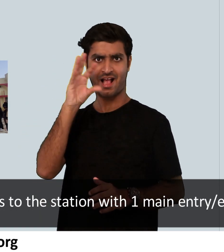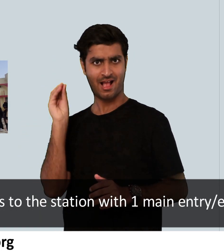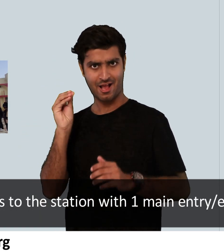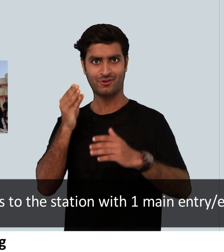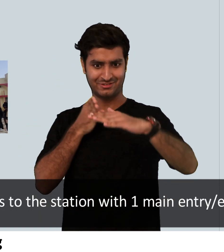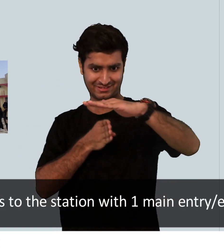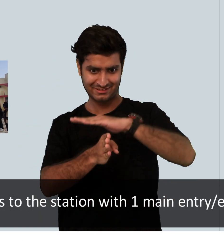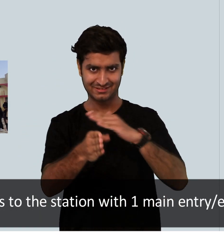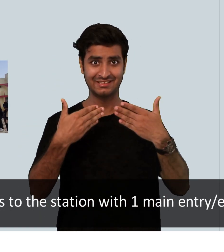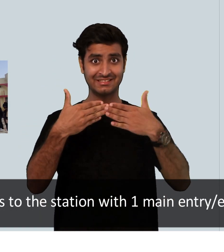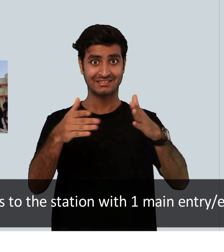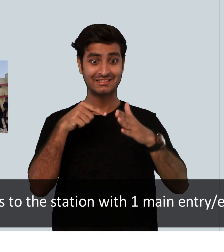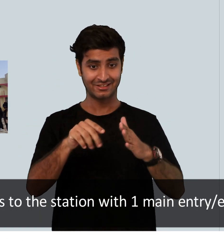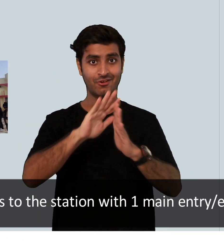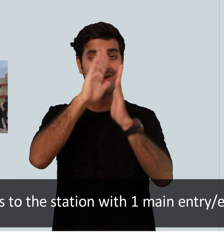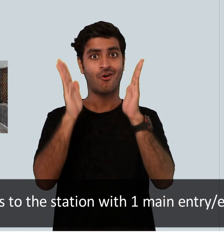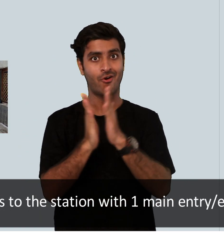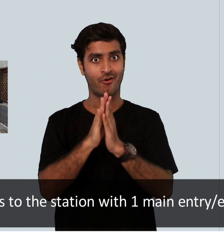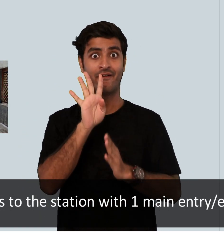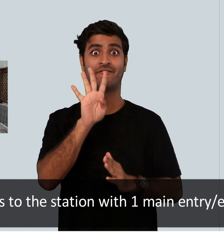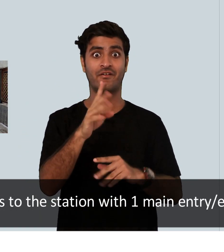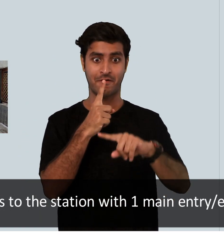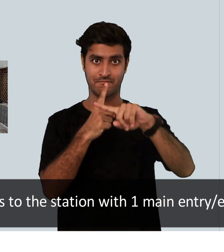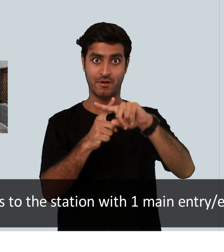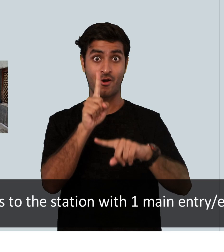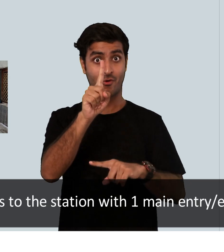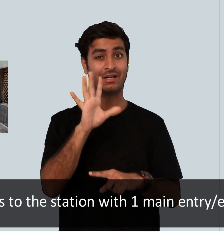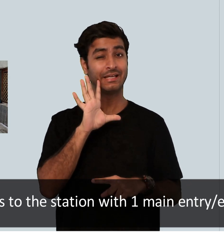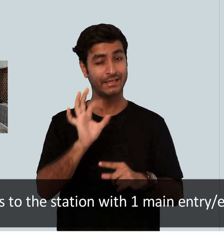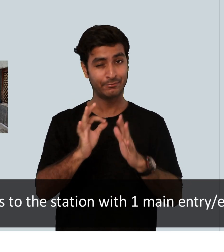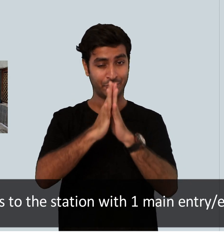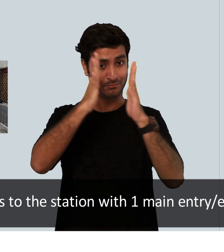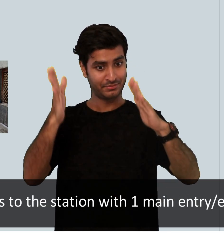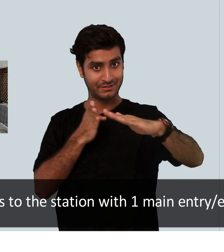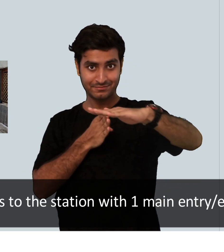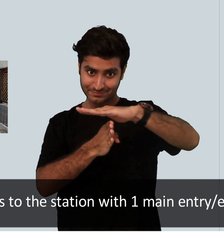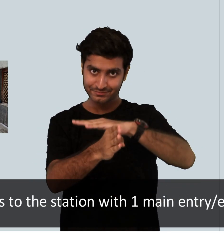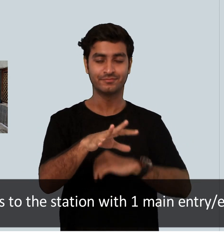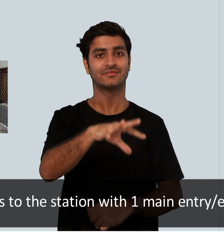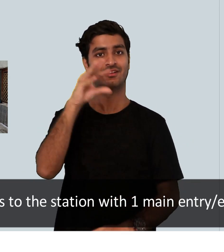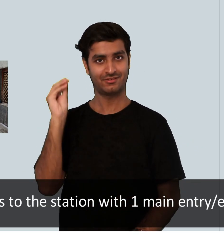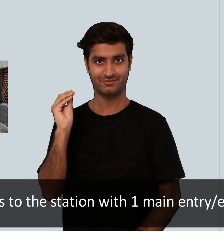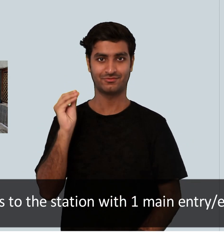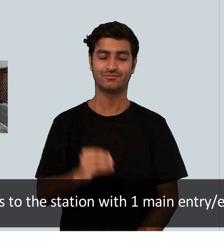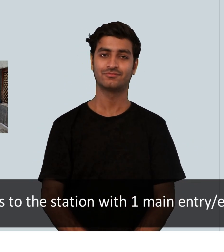entry exits to the station with 1 main entry exit.